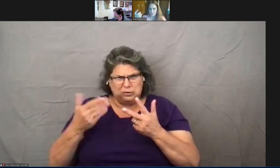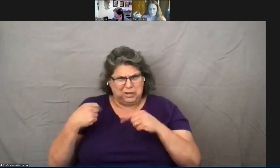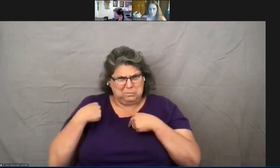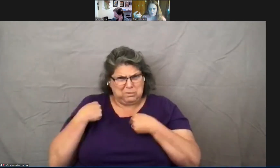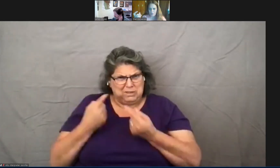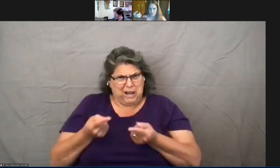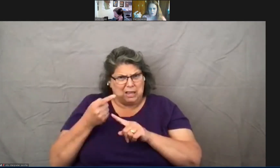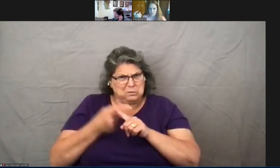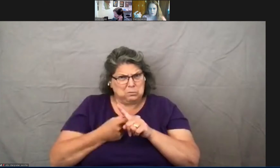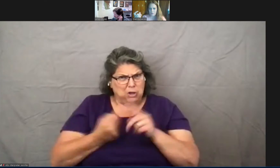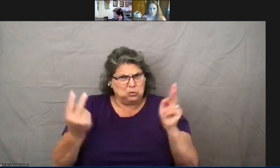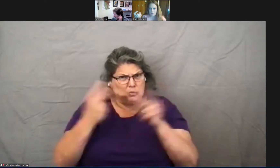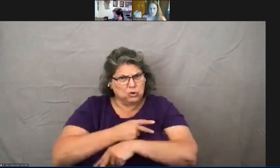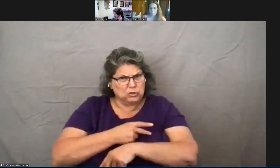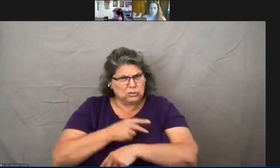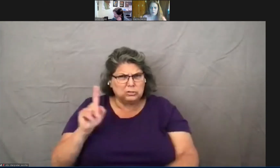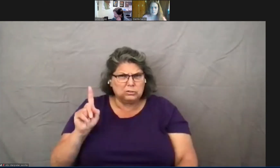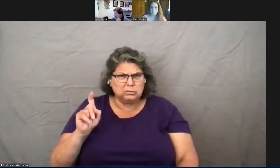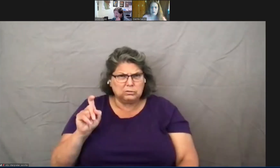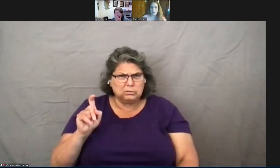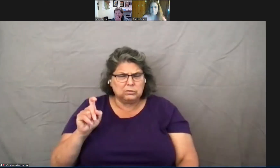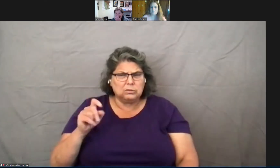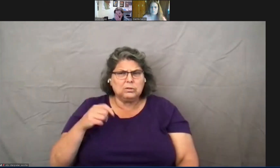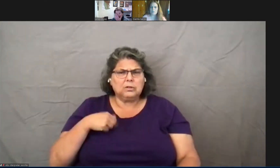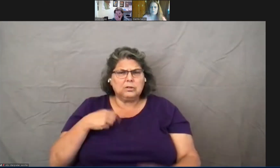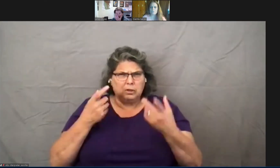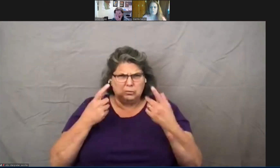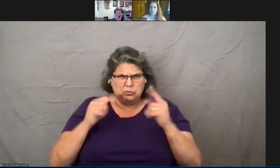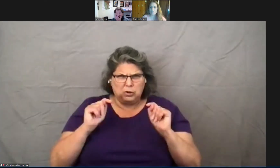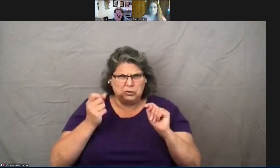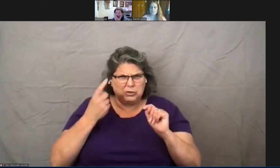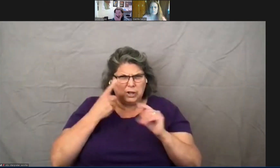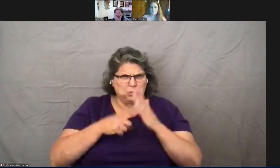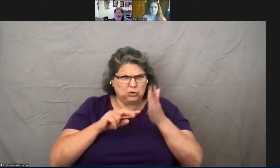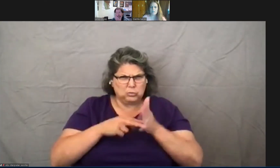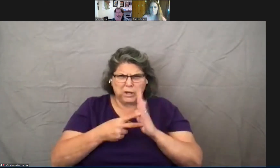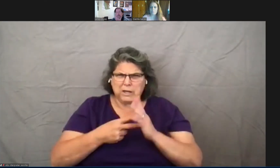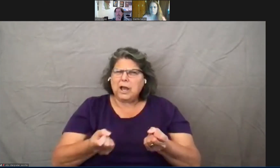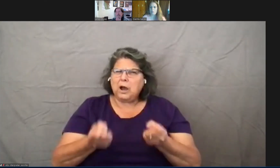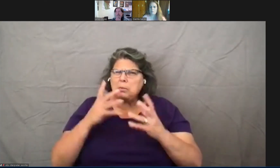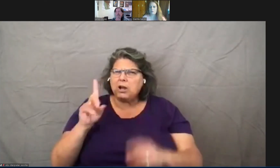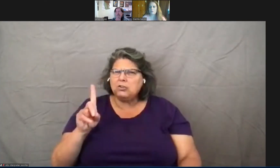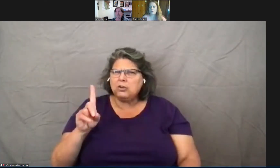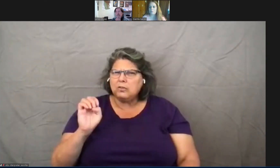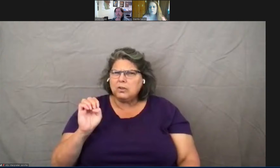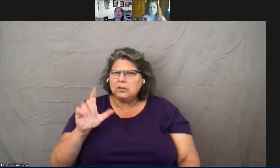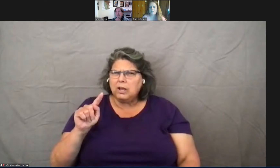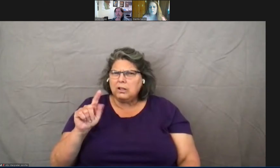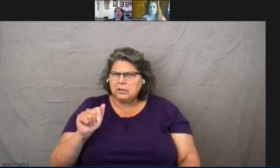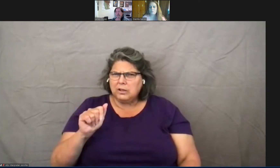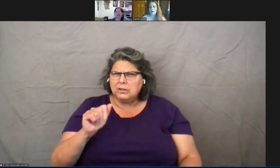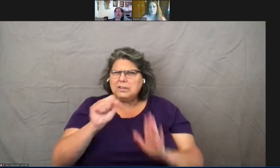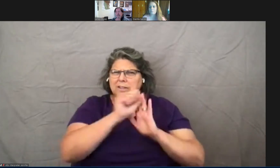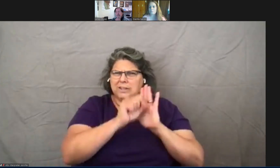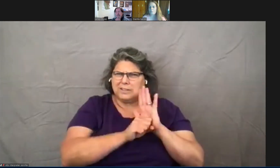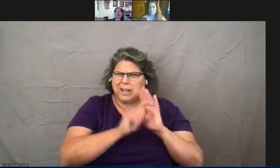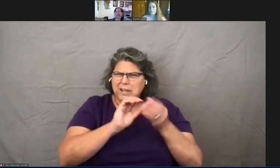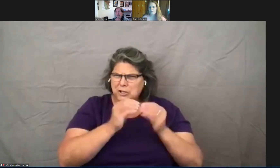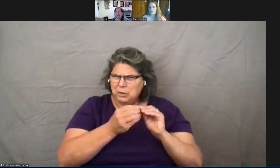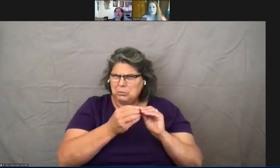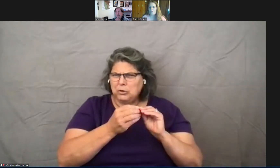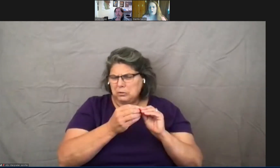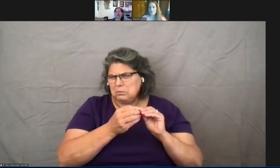trying to hear what you had said about how much is the Delta variant, the state number, and maybe you can re-say that as well.